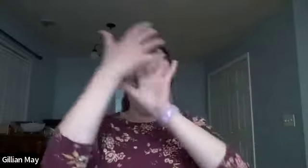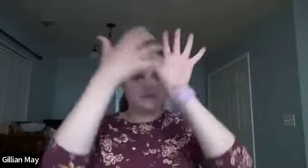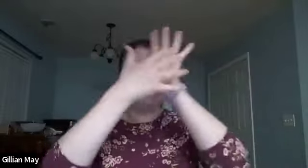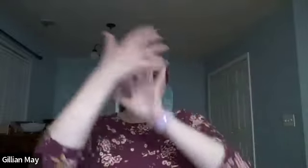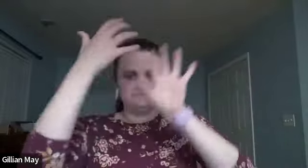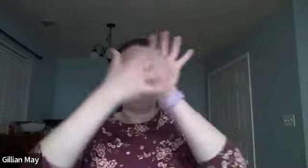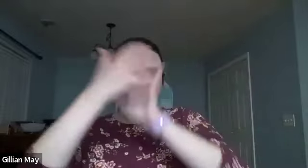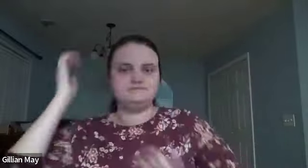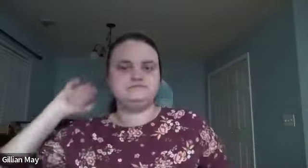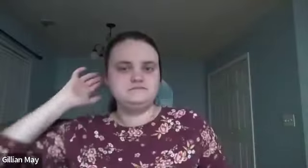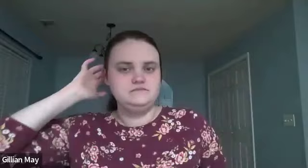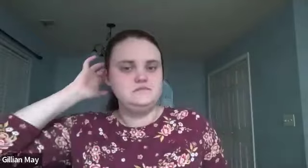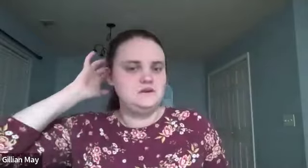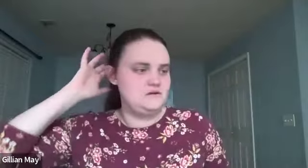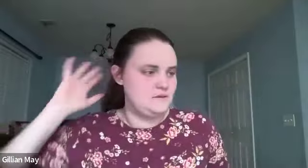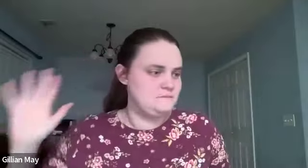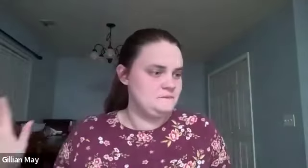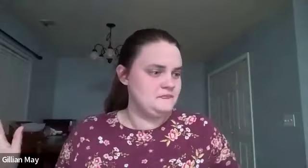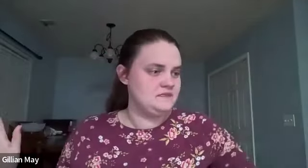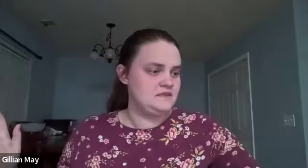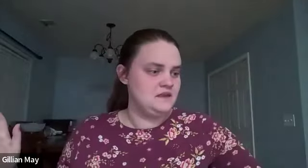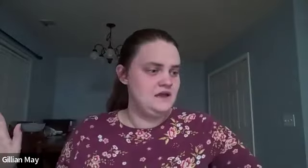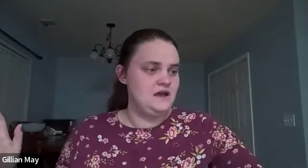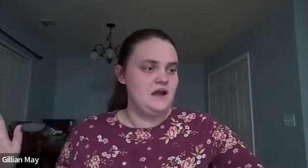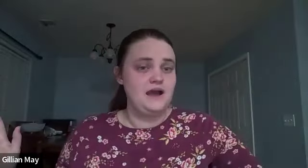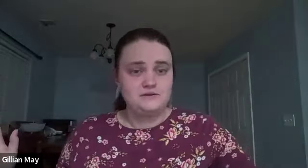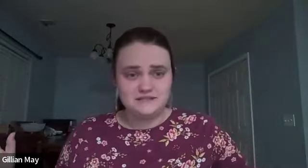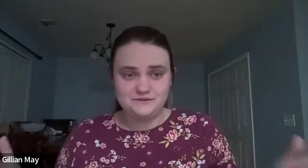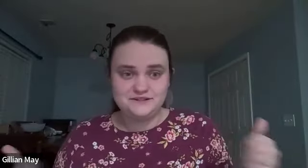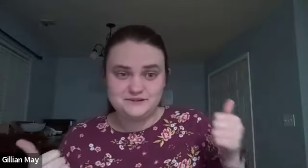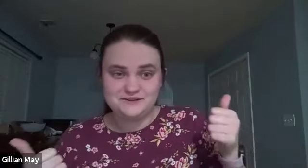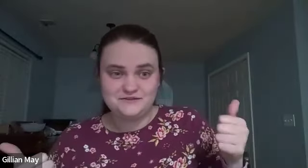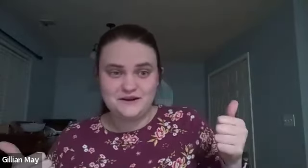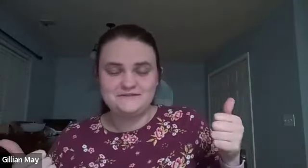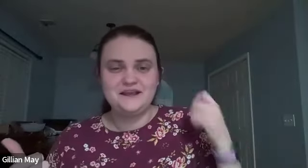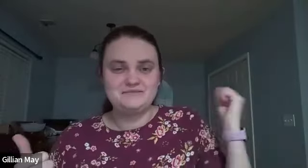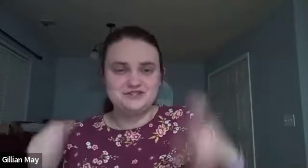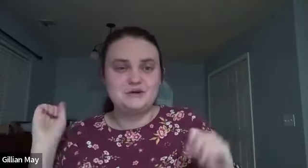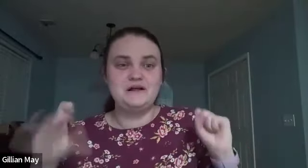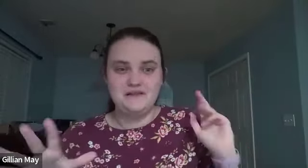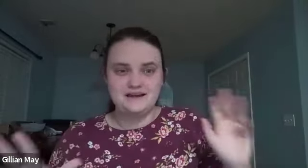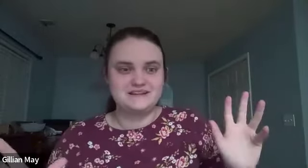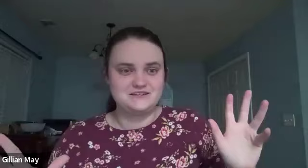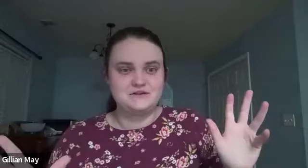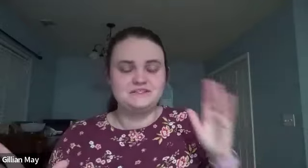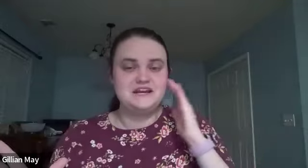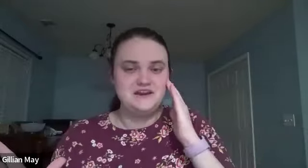Confused. Okay. How is everyone doing so far? I feel like I'm just throwing a lot of signs all at once, and I know